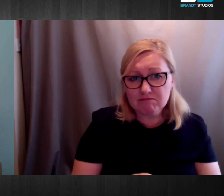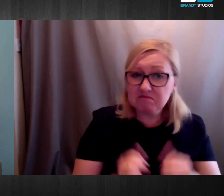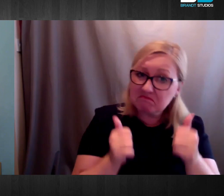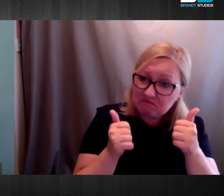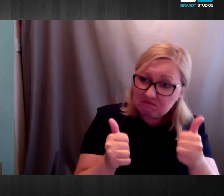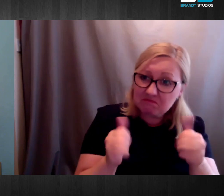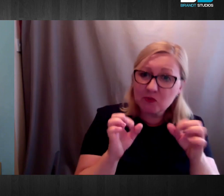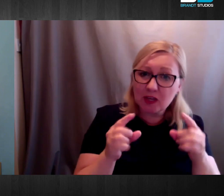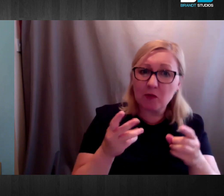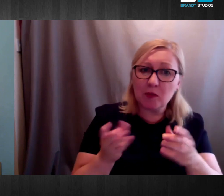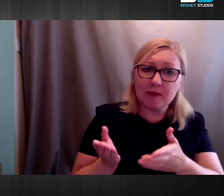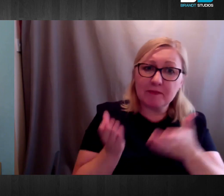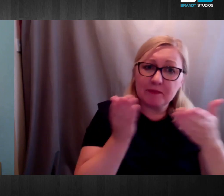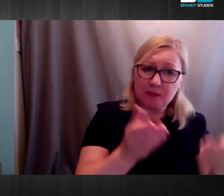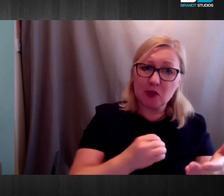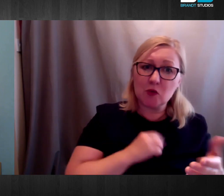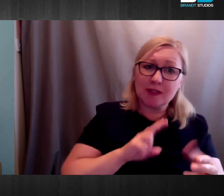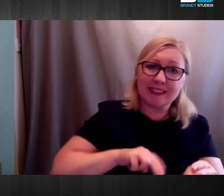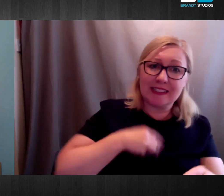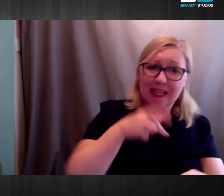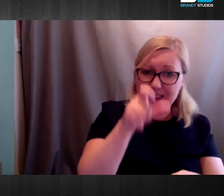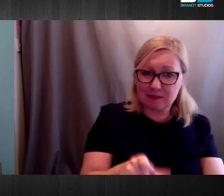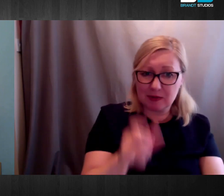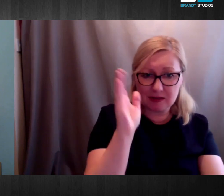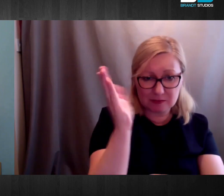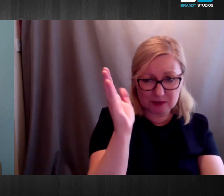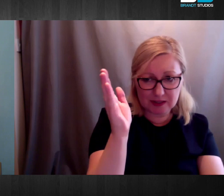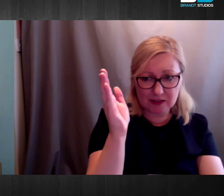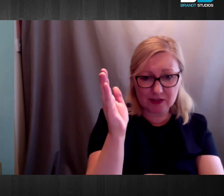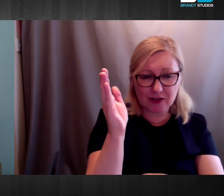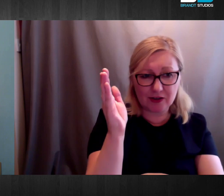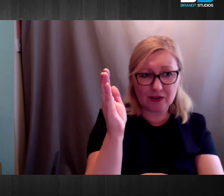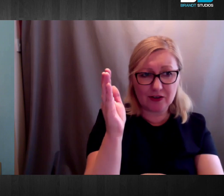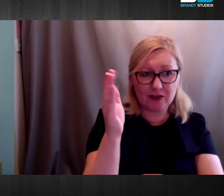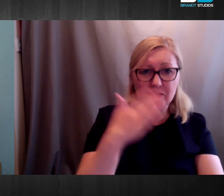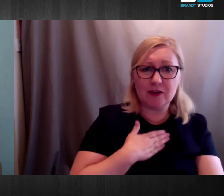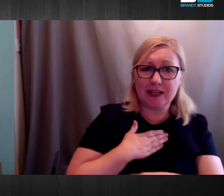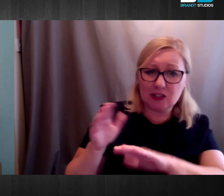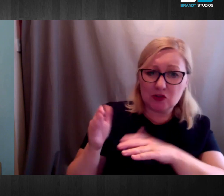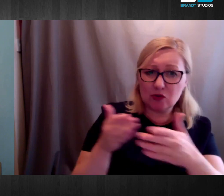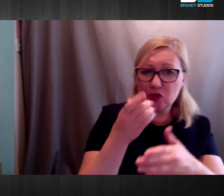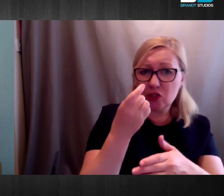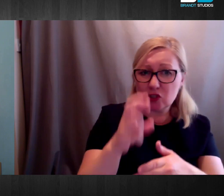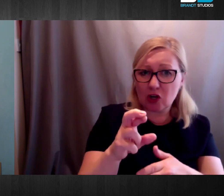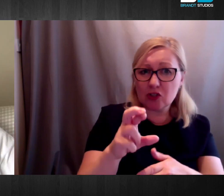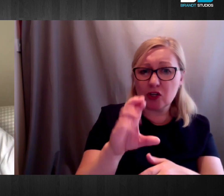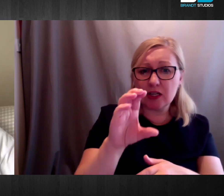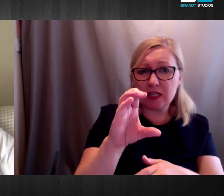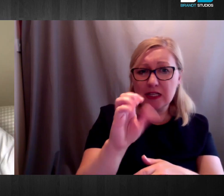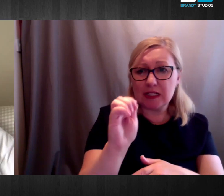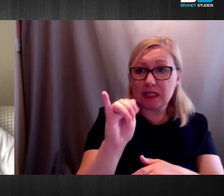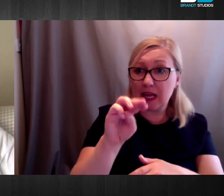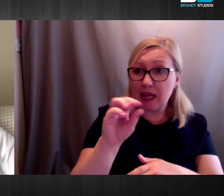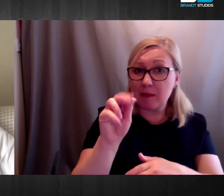and this is, I'd like to introduce Dr. Avril Kennan. Avril is the CEO of Health Research Charities Ireland,